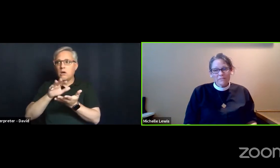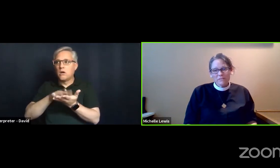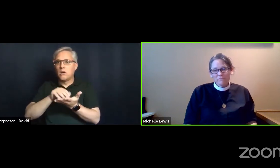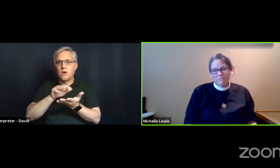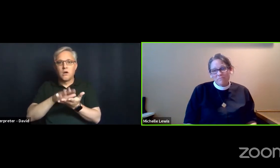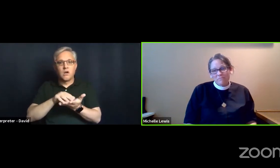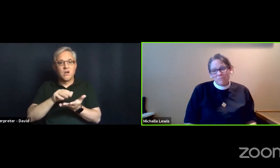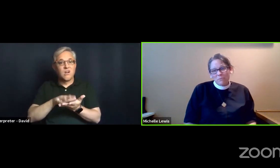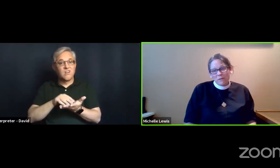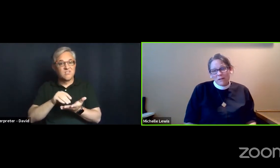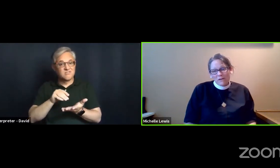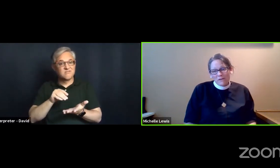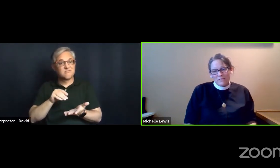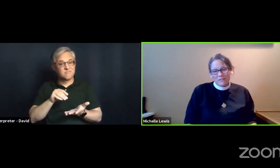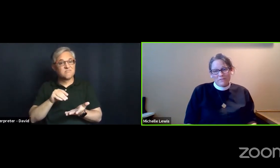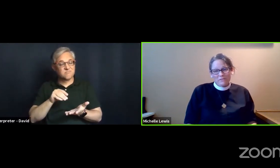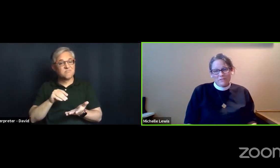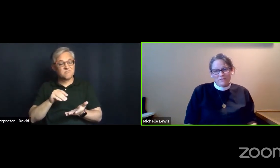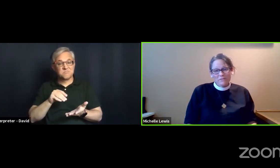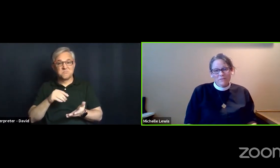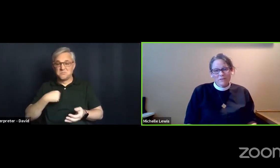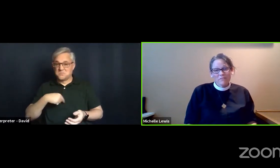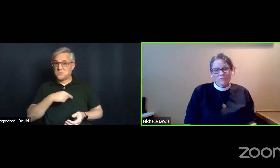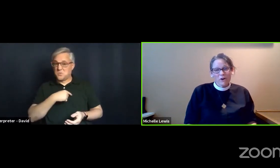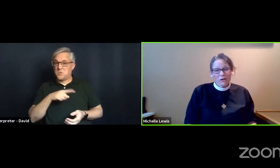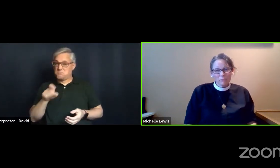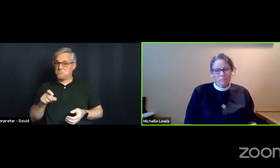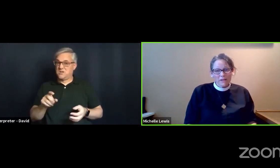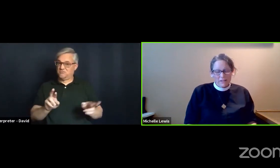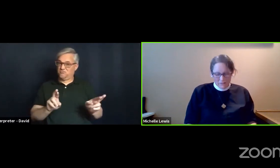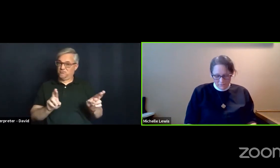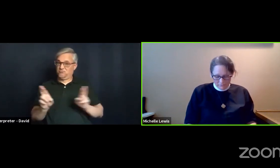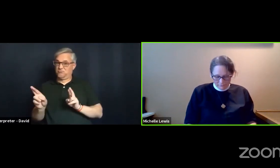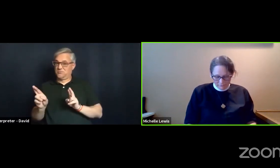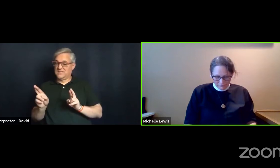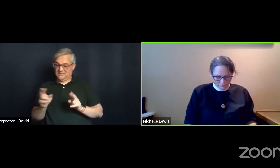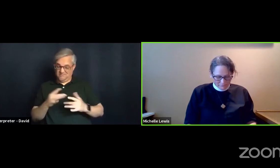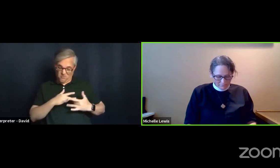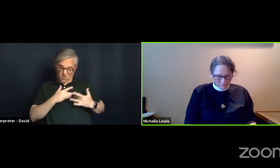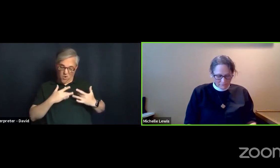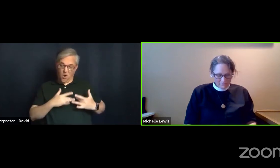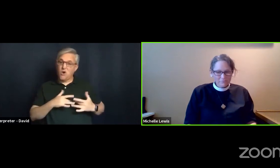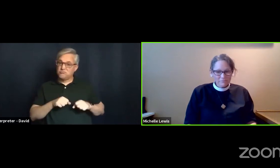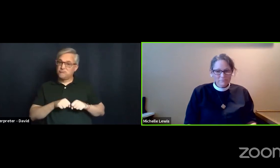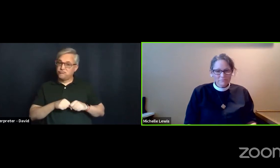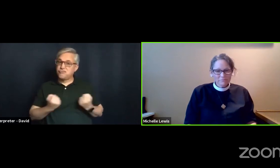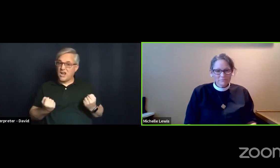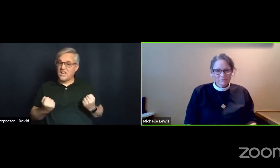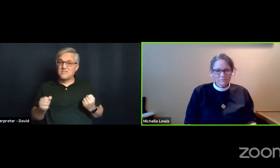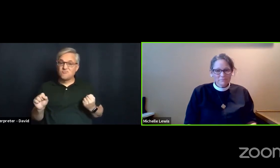we have to prepare ourselves for heartbreak.